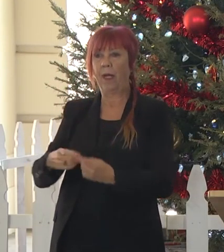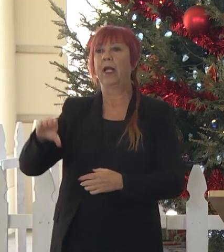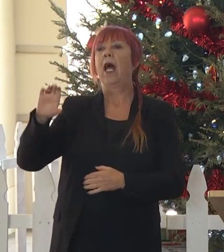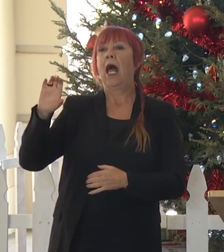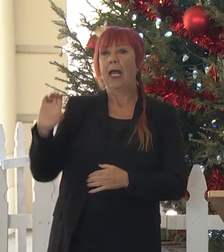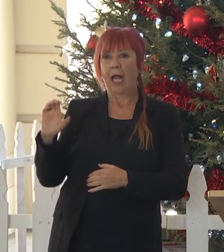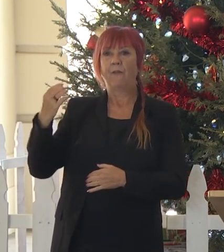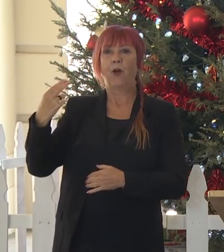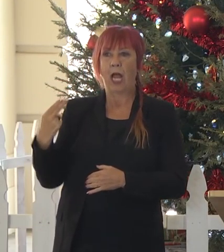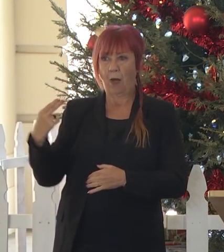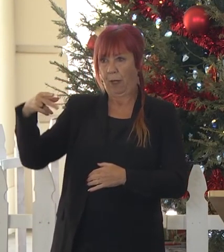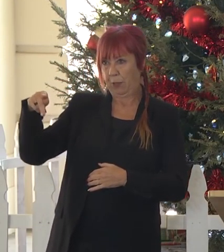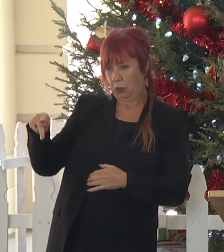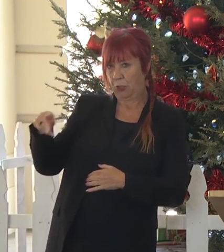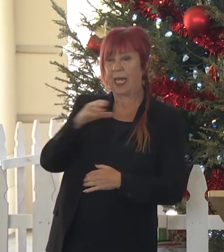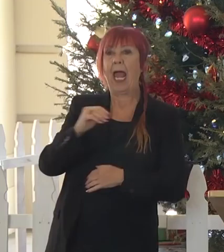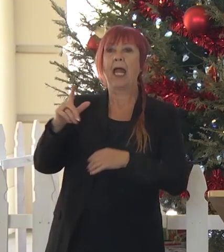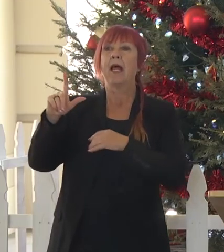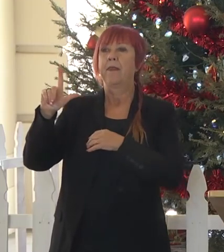the Los Angeles Port Police.